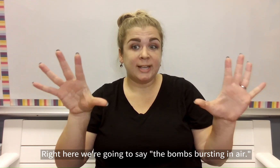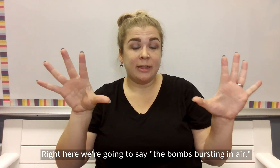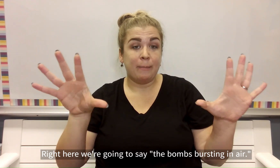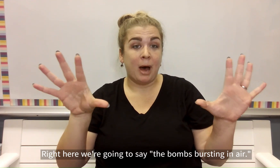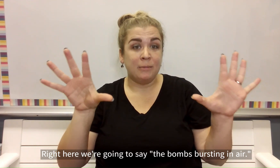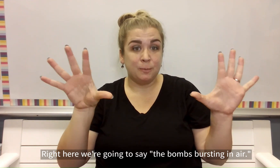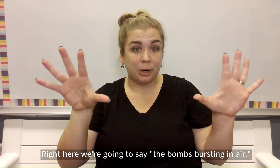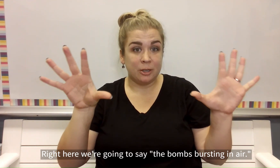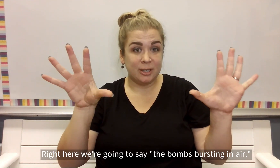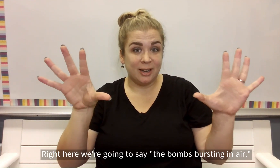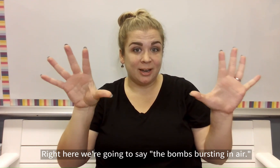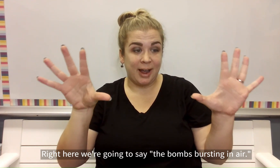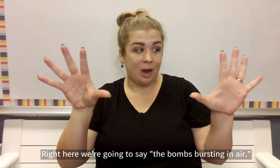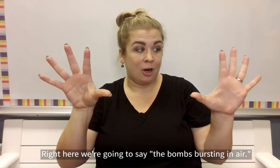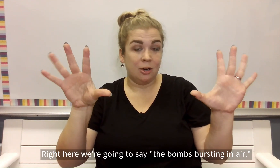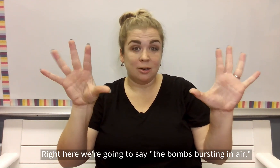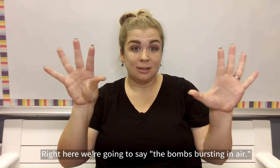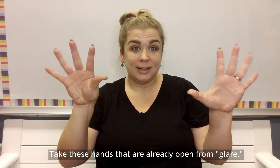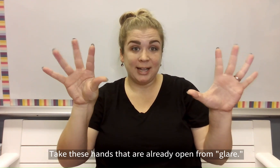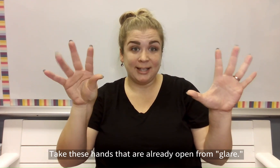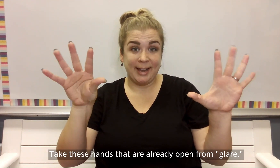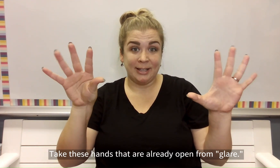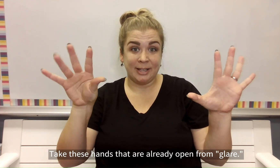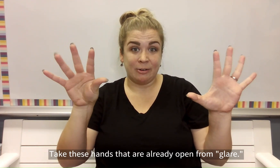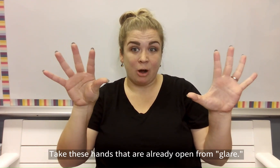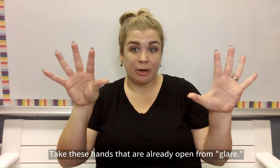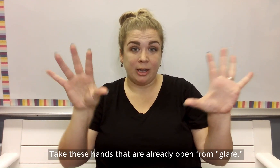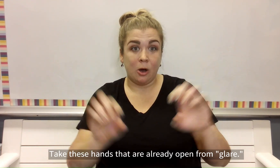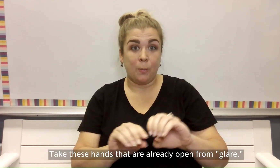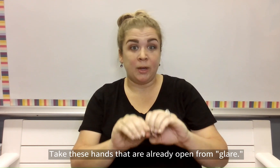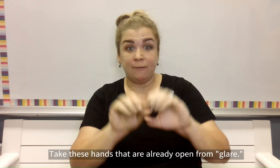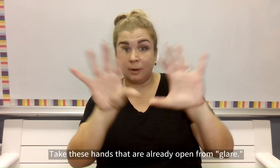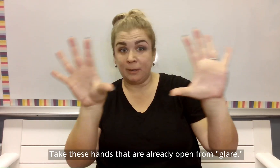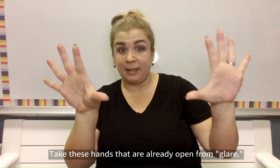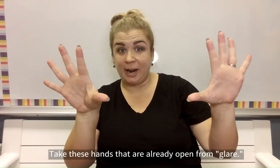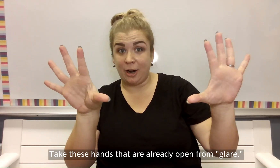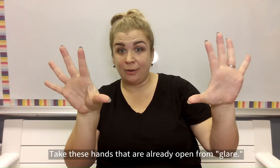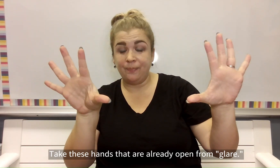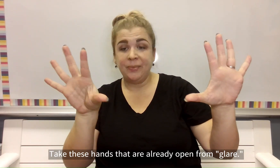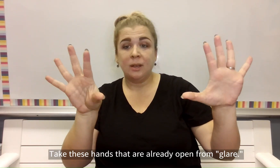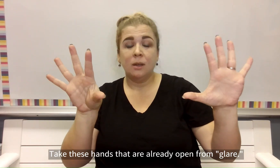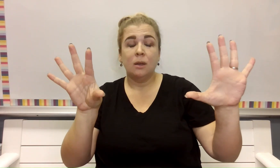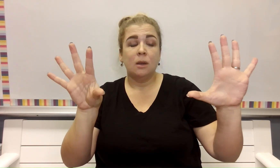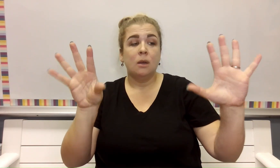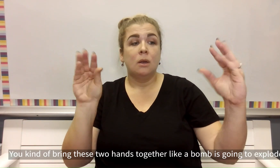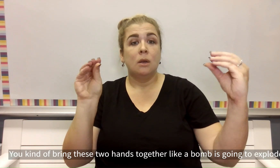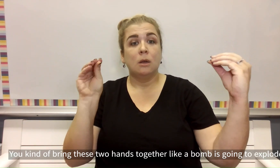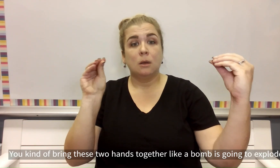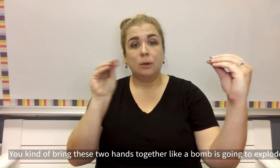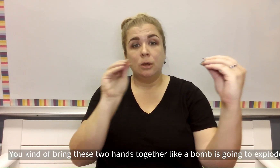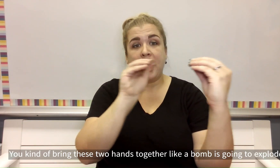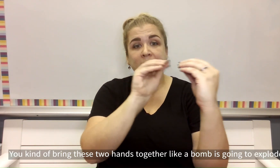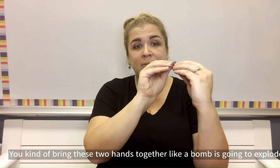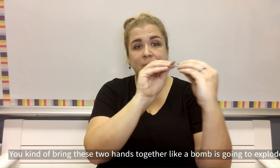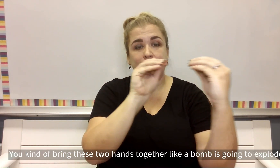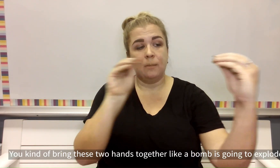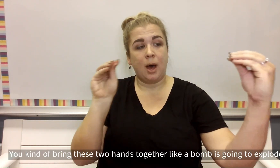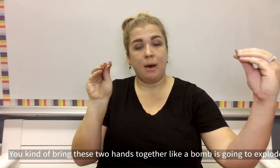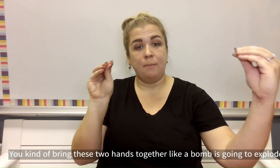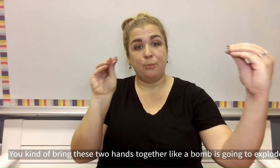say the bomb's bursting in air. Take these hands that are already open from glare. You kind of bring